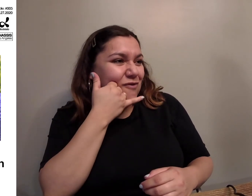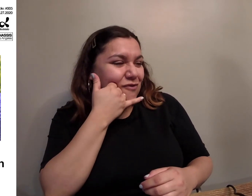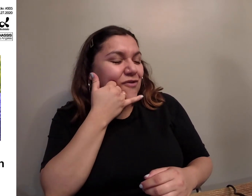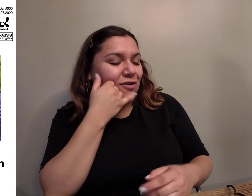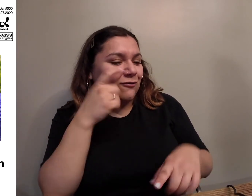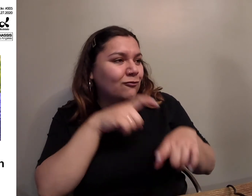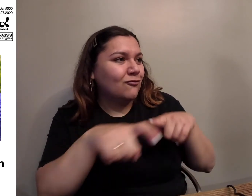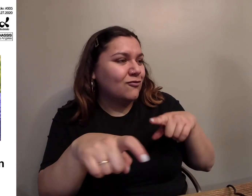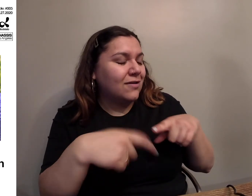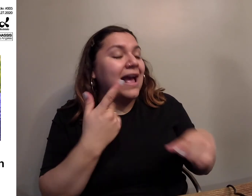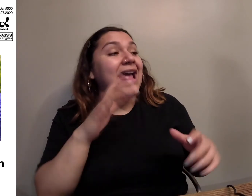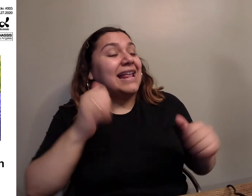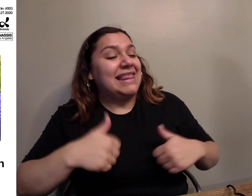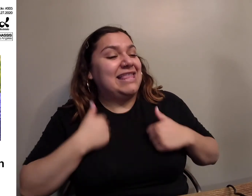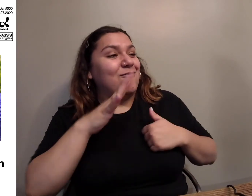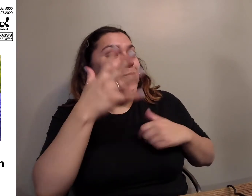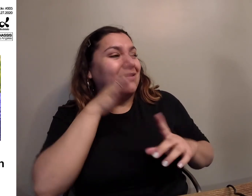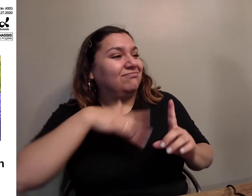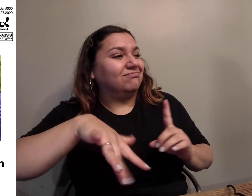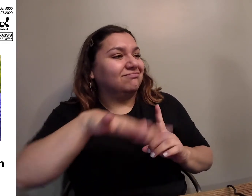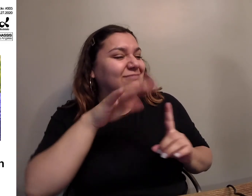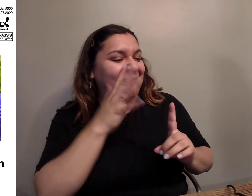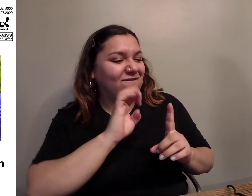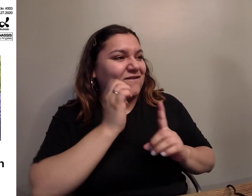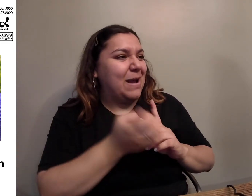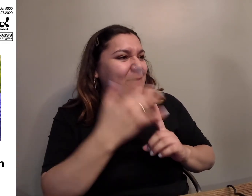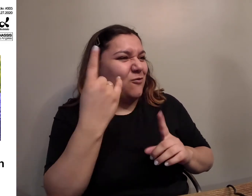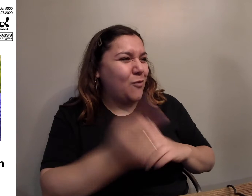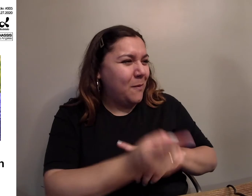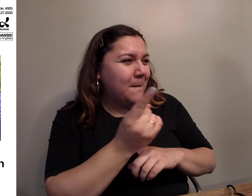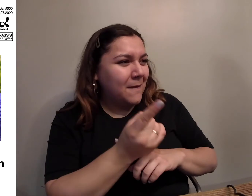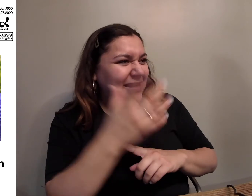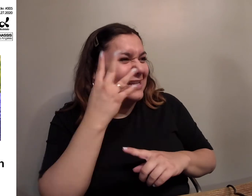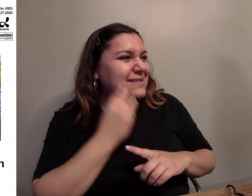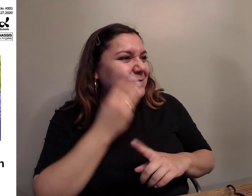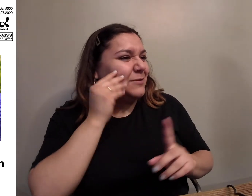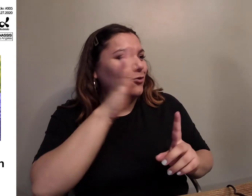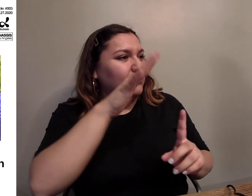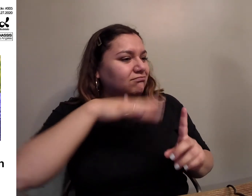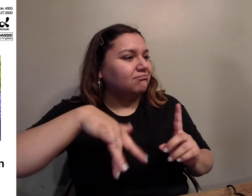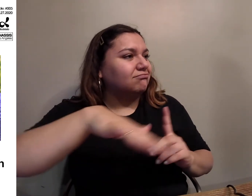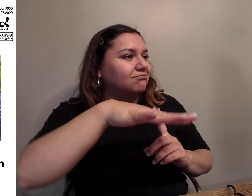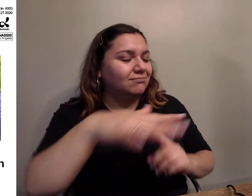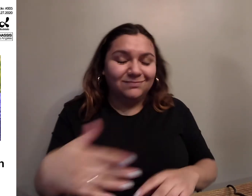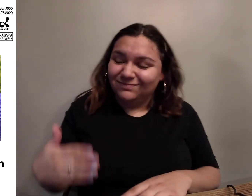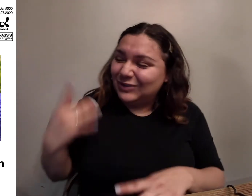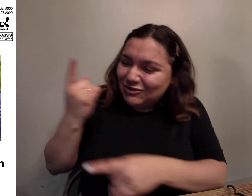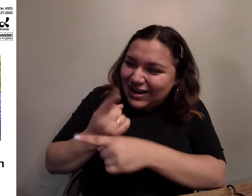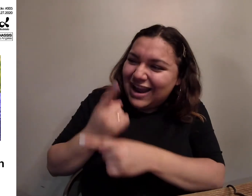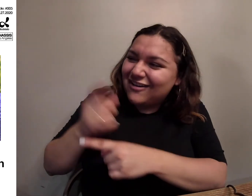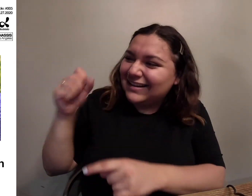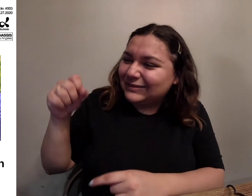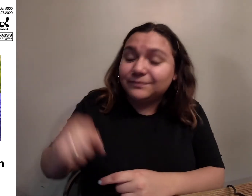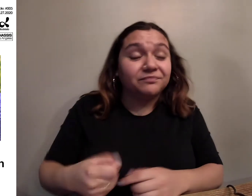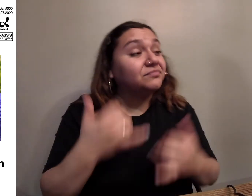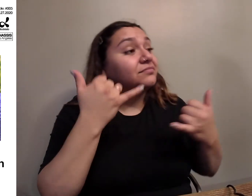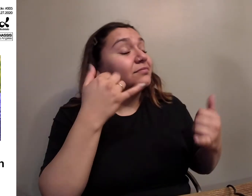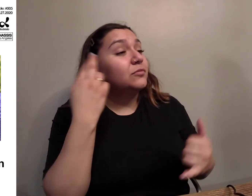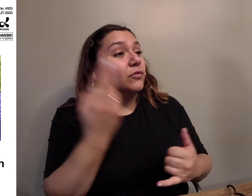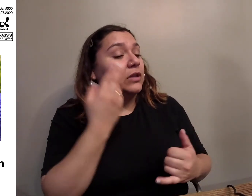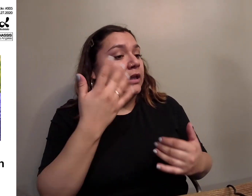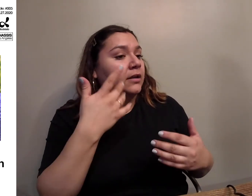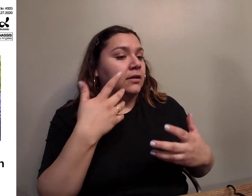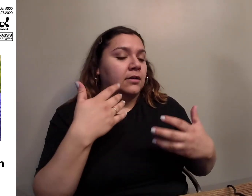I get to live in your environment for a moment. You do, so just for a moment. That's a good thing. We're finding new forms